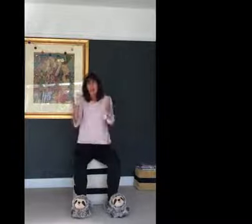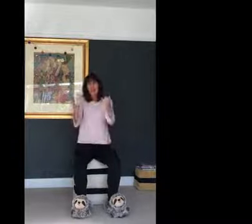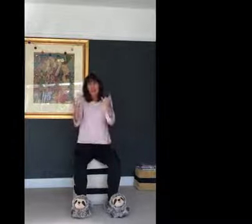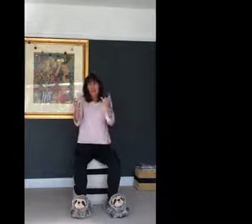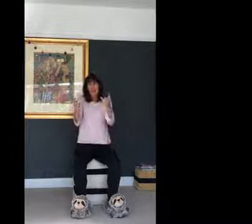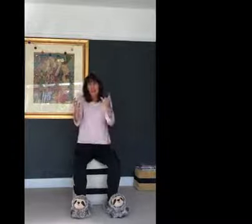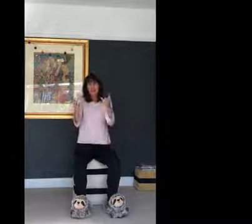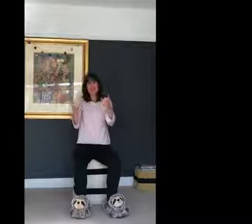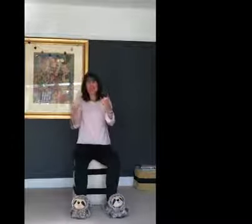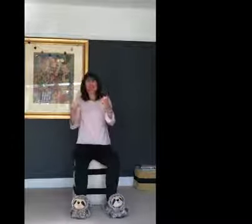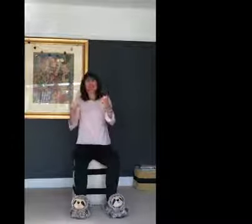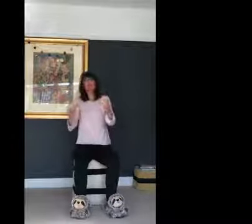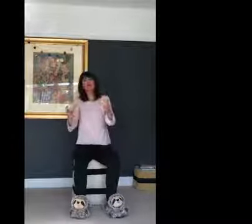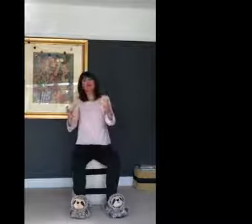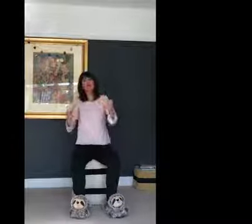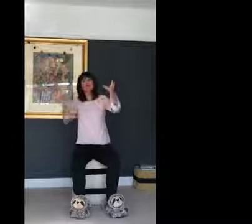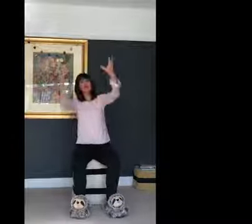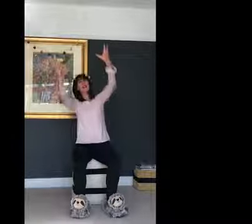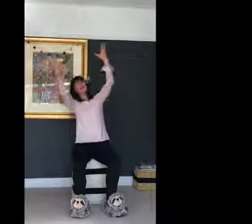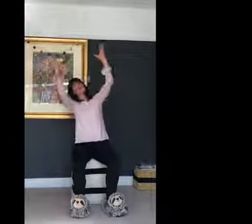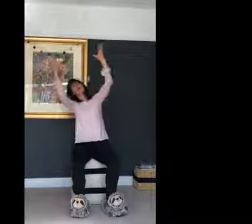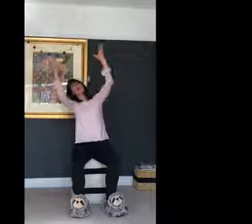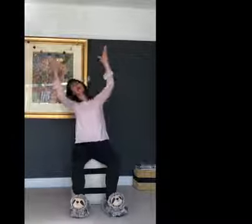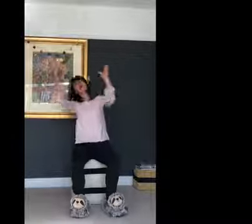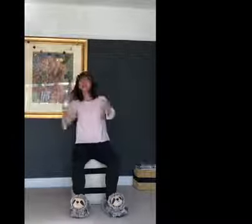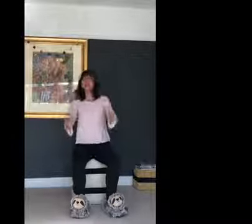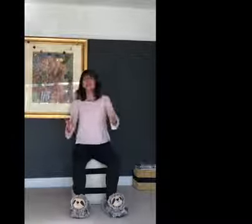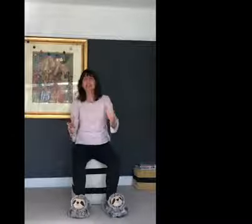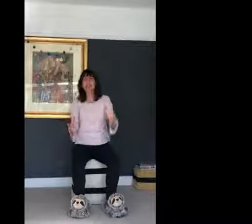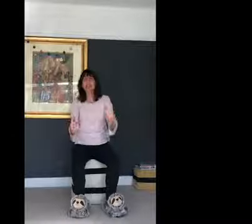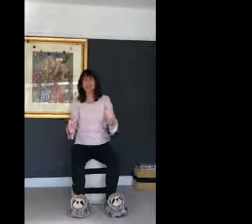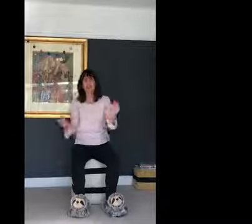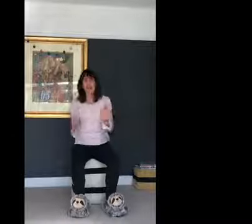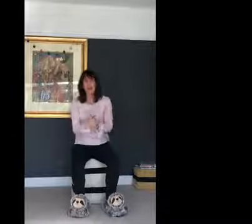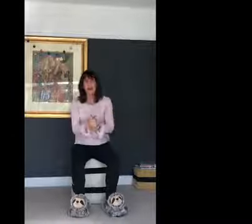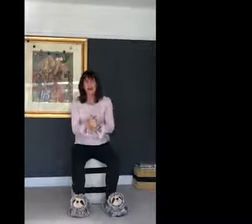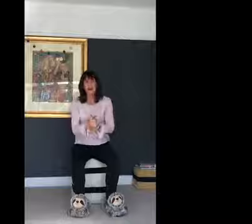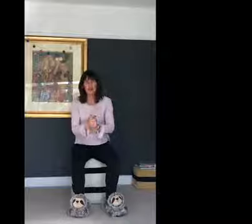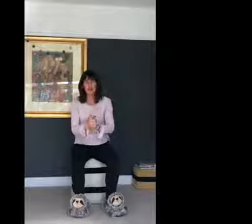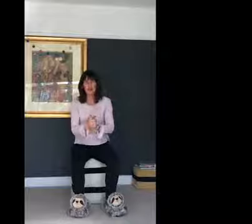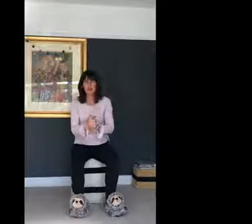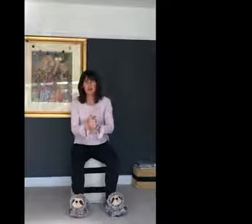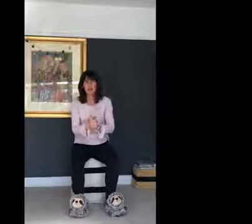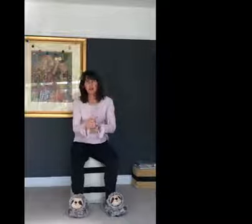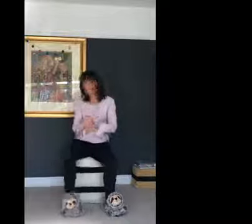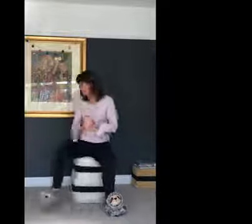you little ones, perhaps your grown up will reach you right up and down into the air. Are you ready? Let's get the music on.